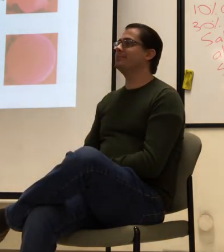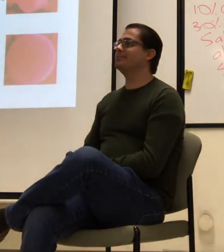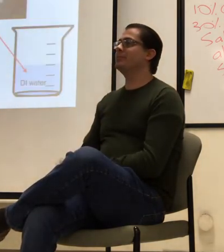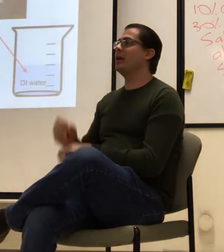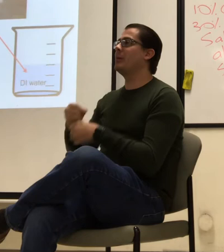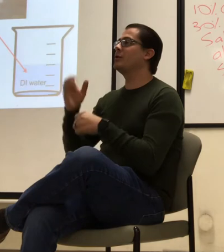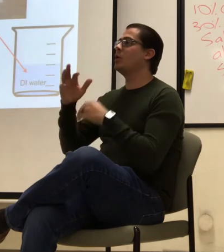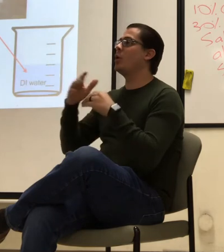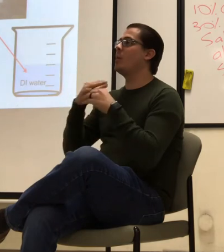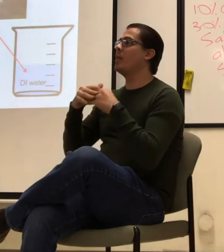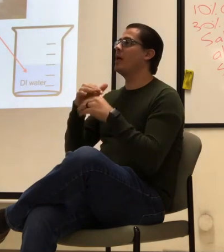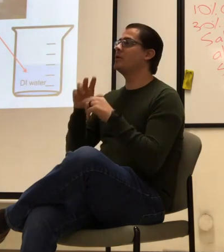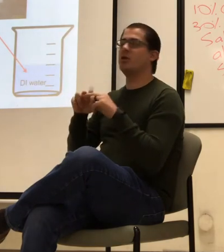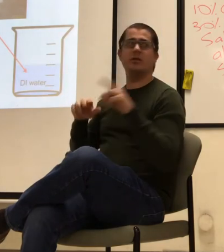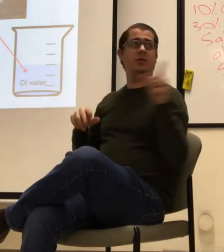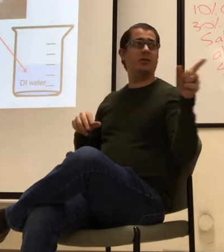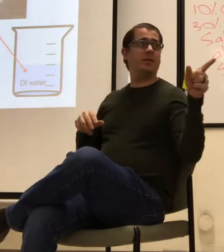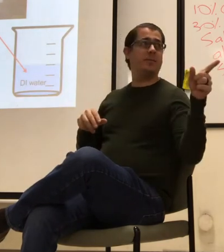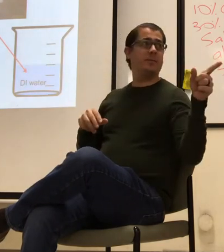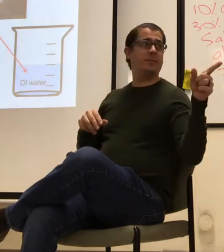low